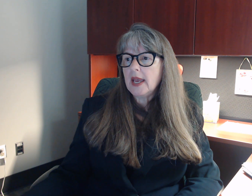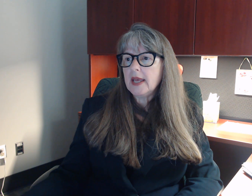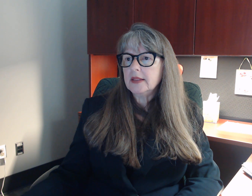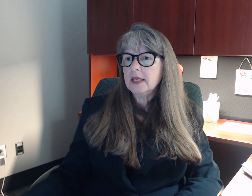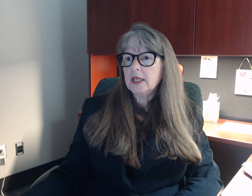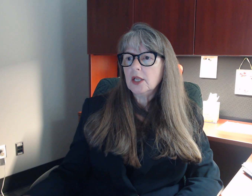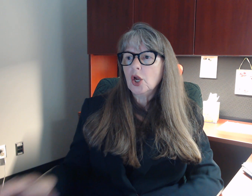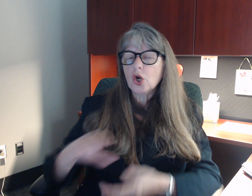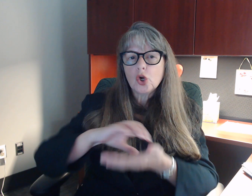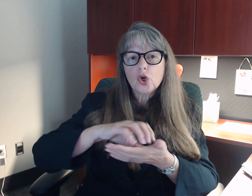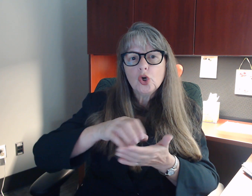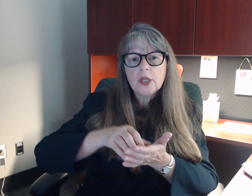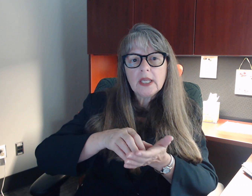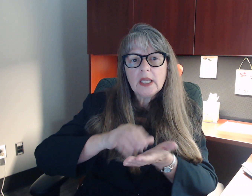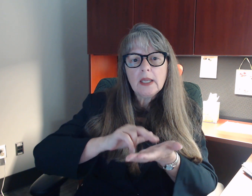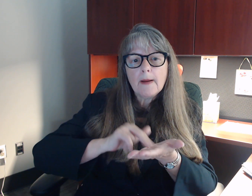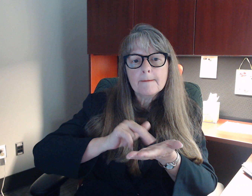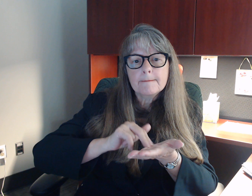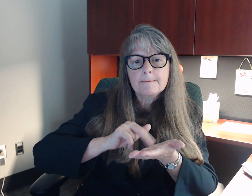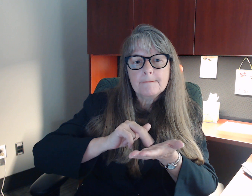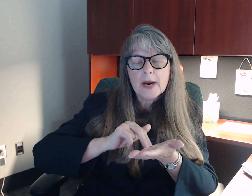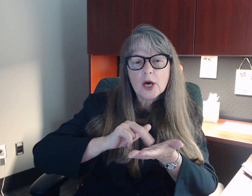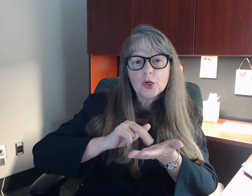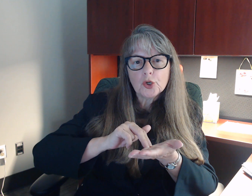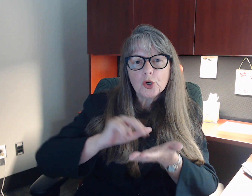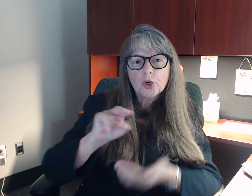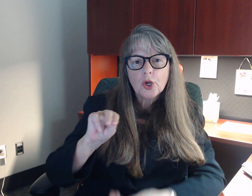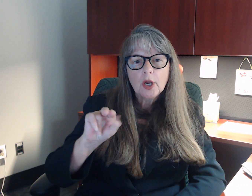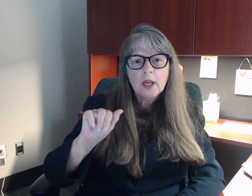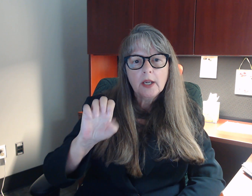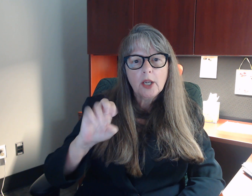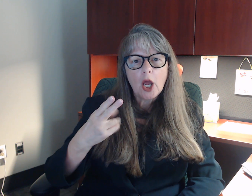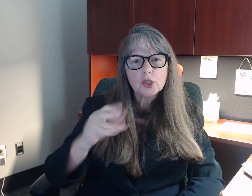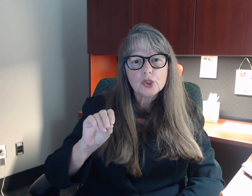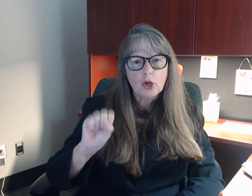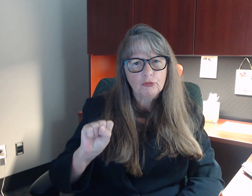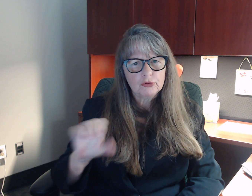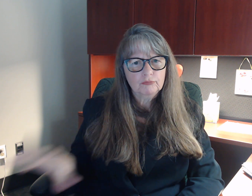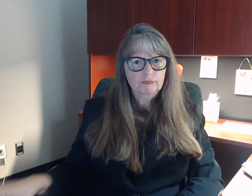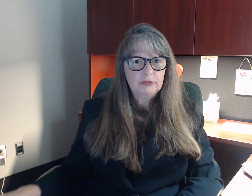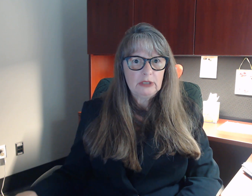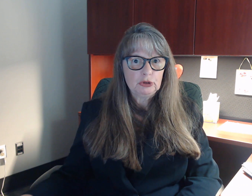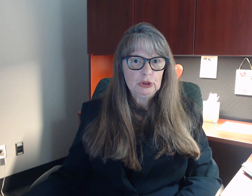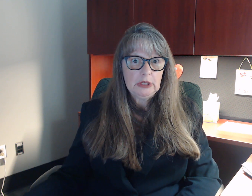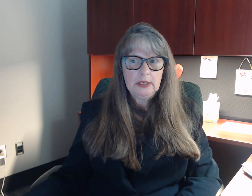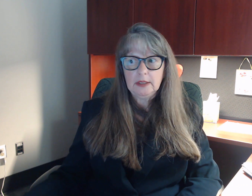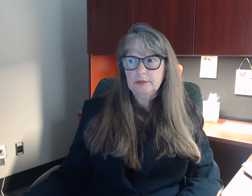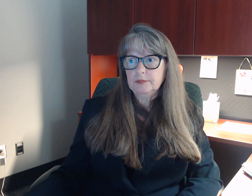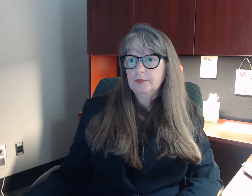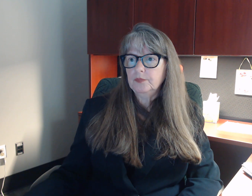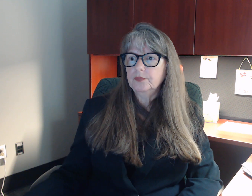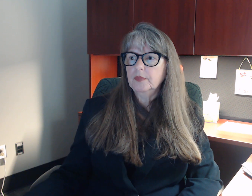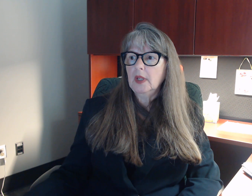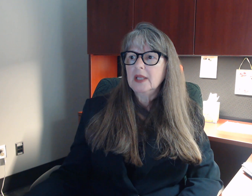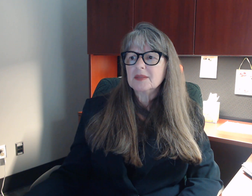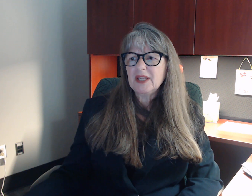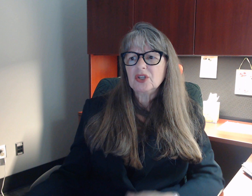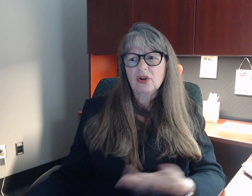and then cookie butter nachos. Sounds good, doesn't it? It's making our